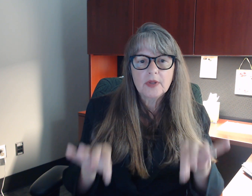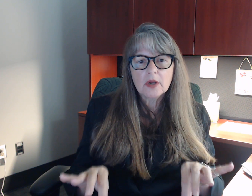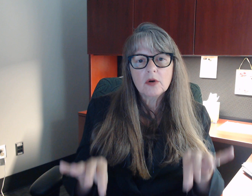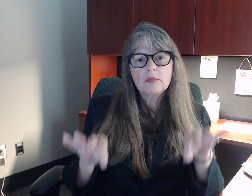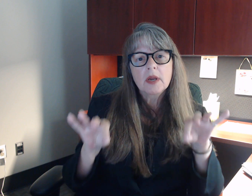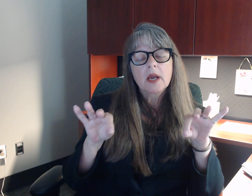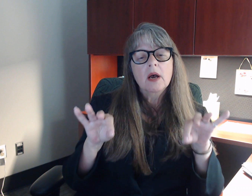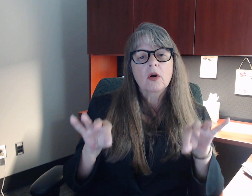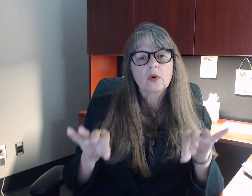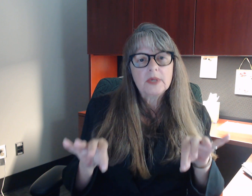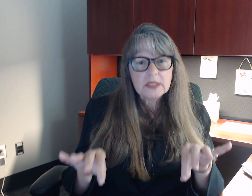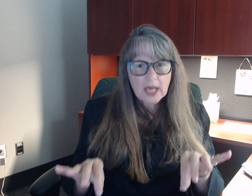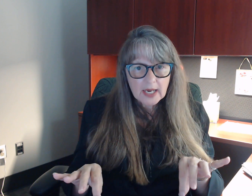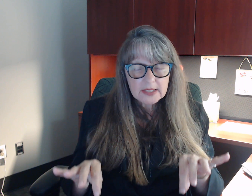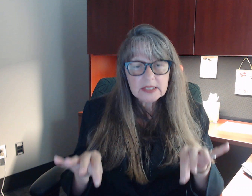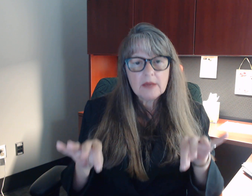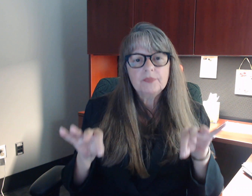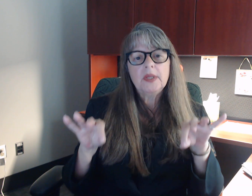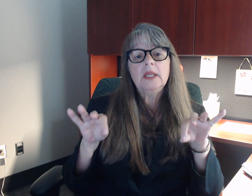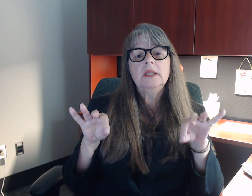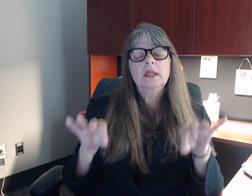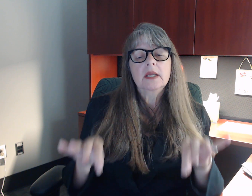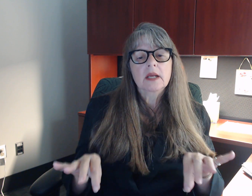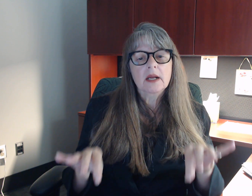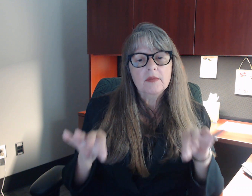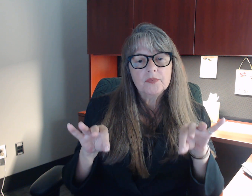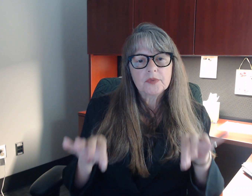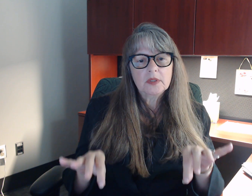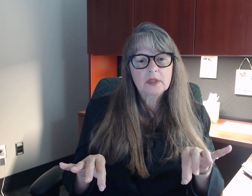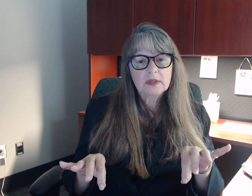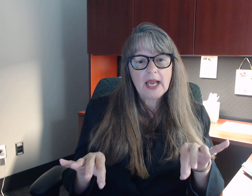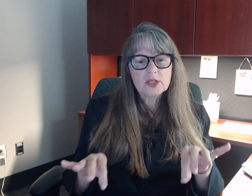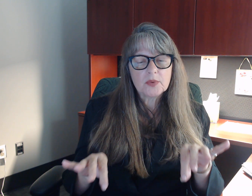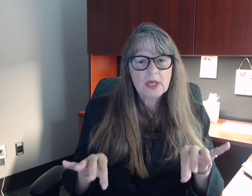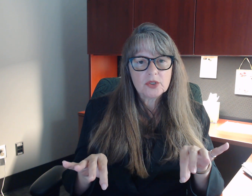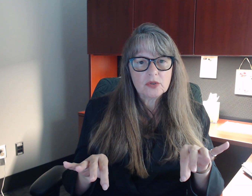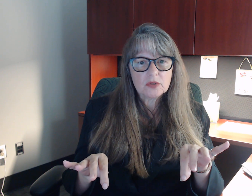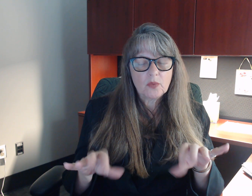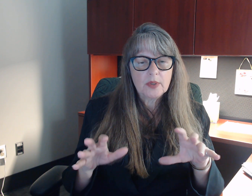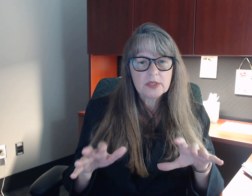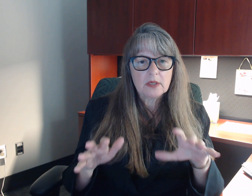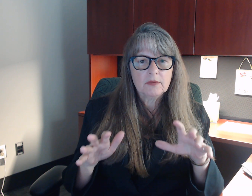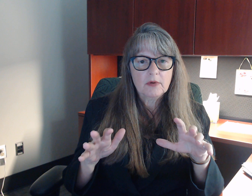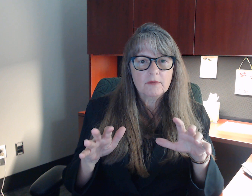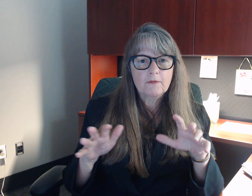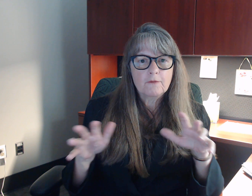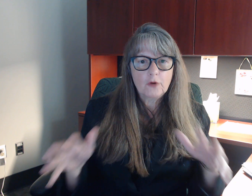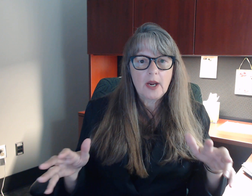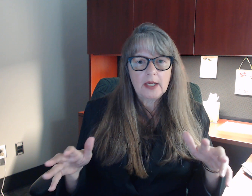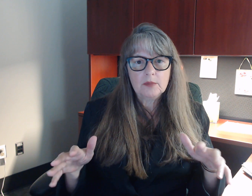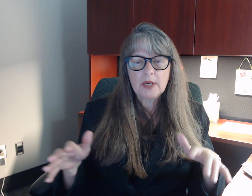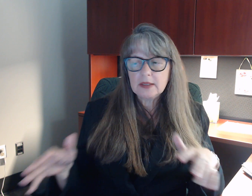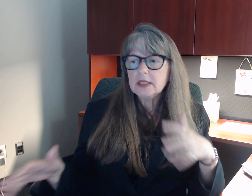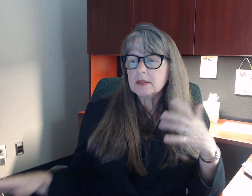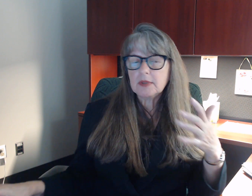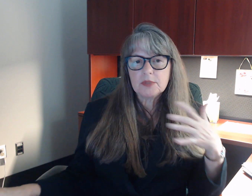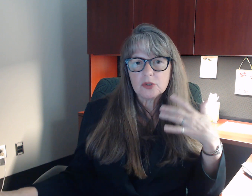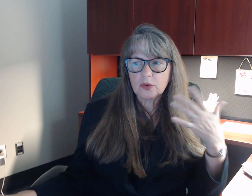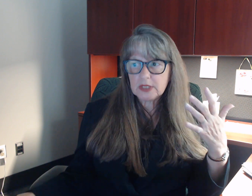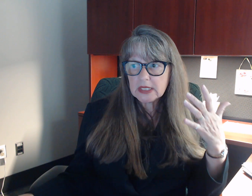film, or we dye something. That's what that's used for instead of frying. But I think sometimes that's our